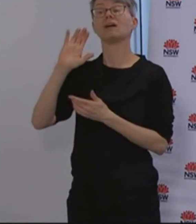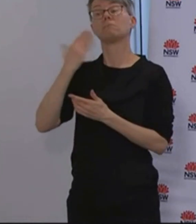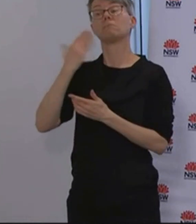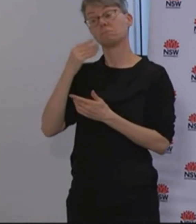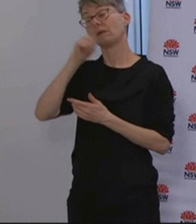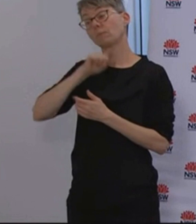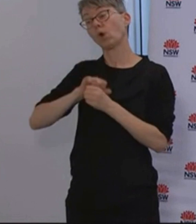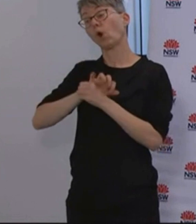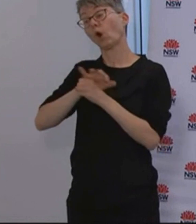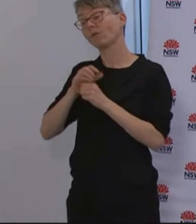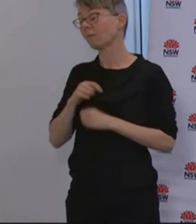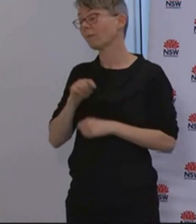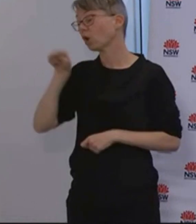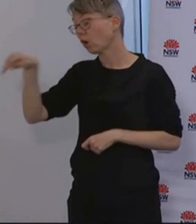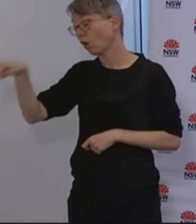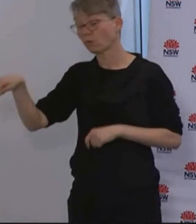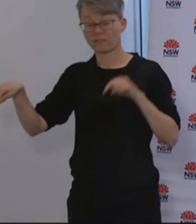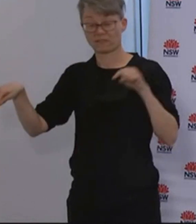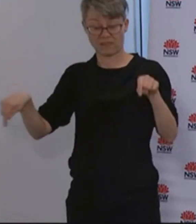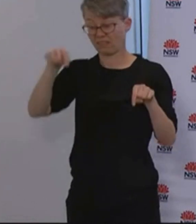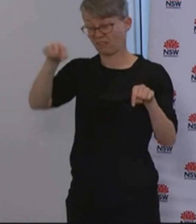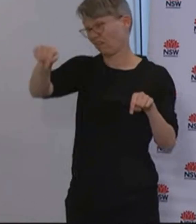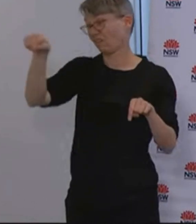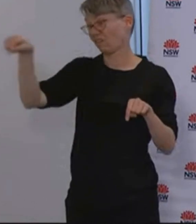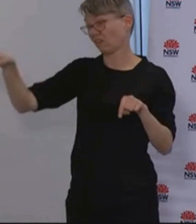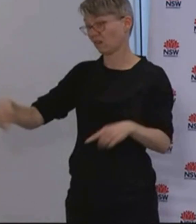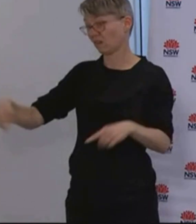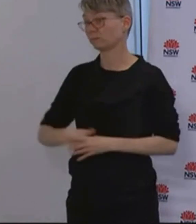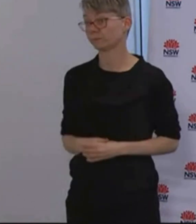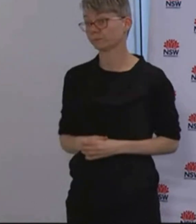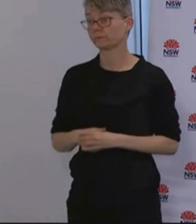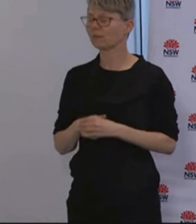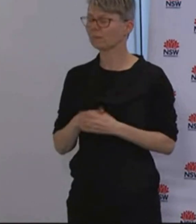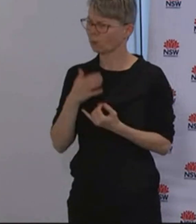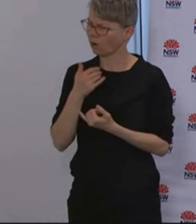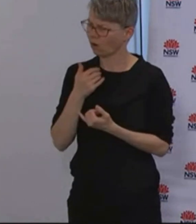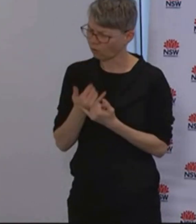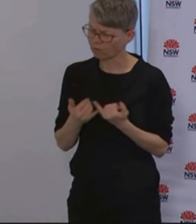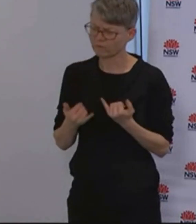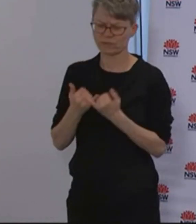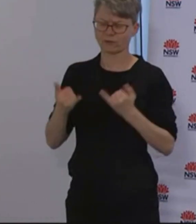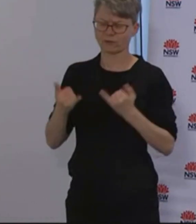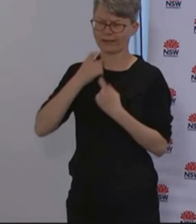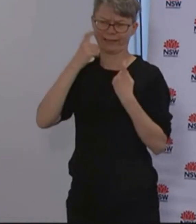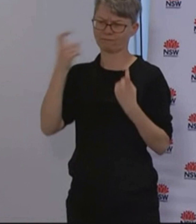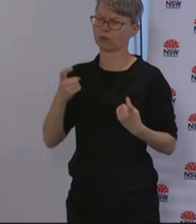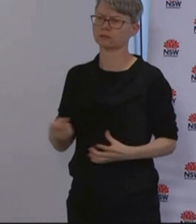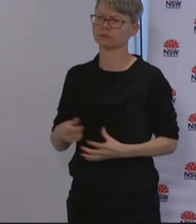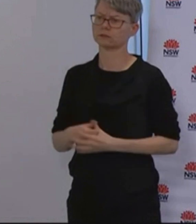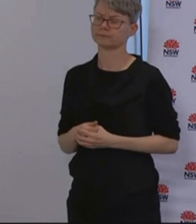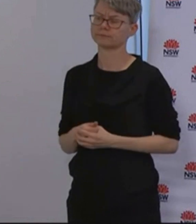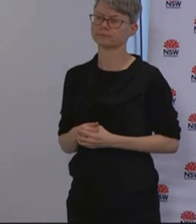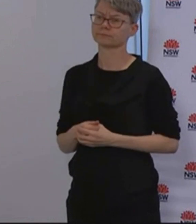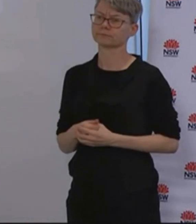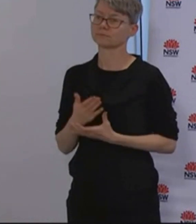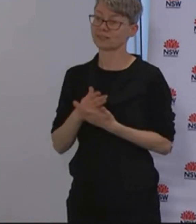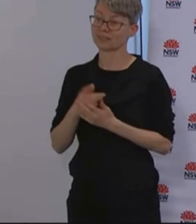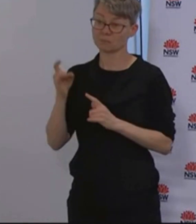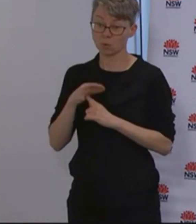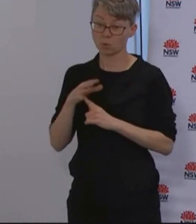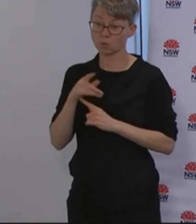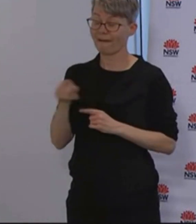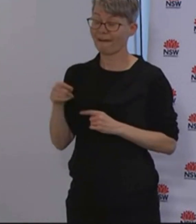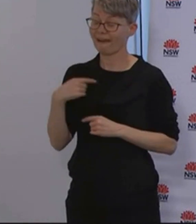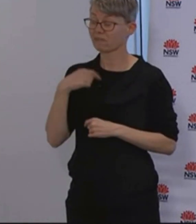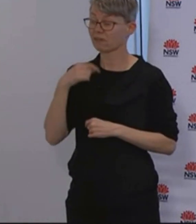have been at who may have been infectious. But as I said, we're taking a very precautionary approach. And the key message is anyone